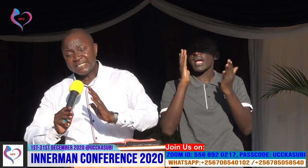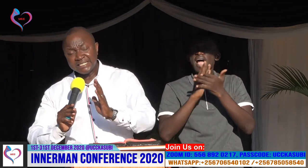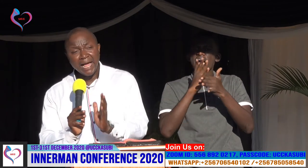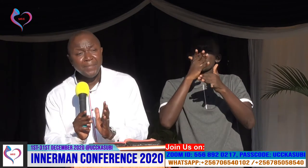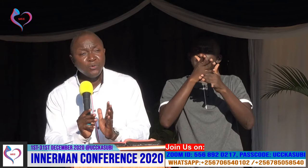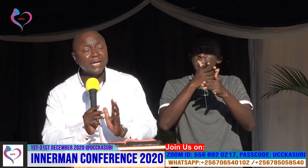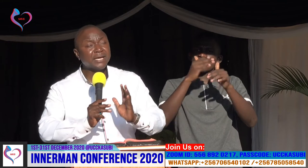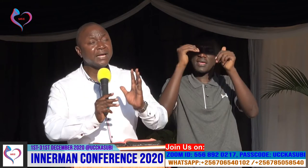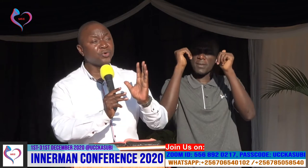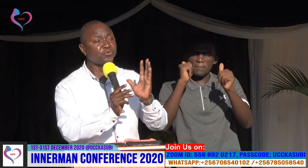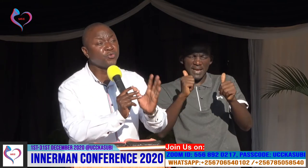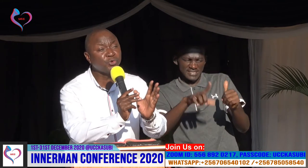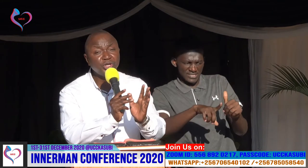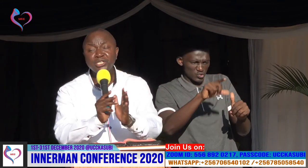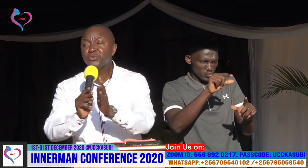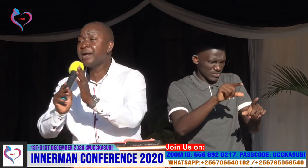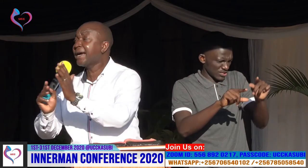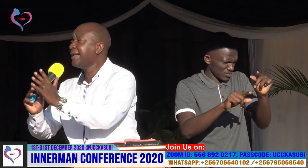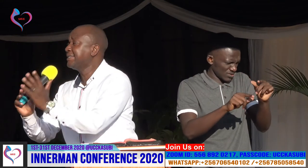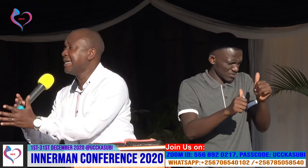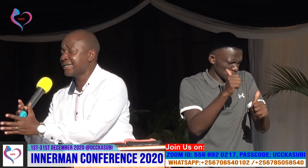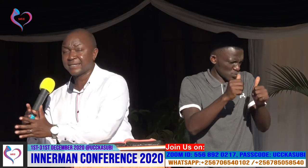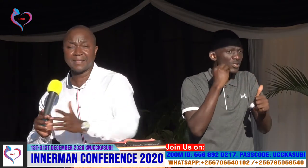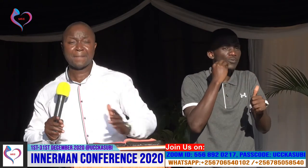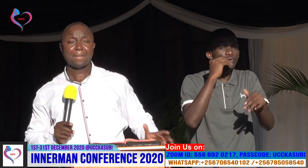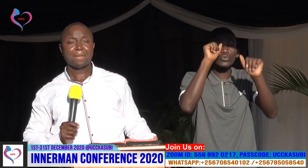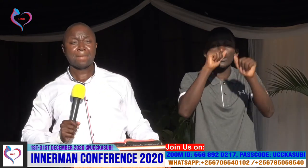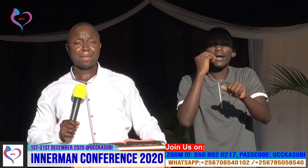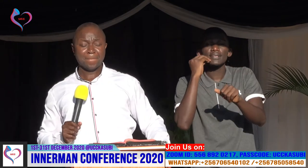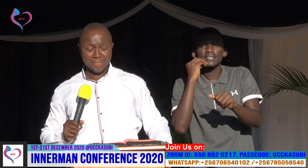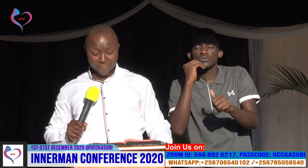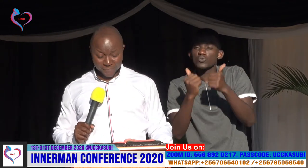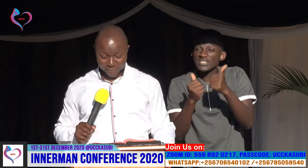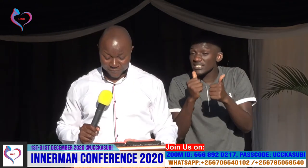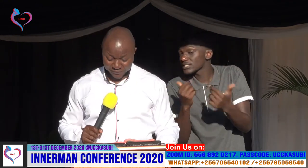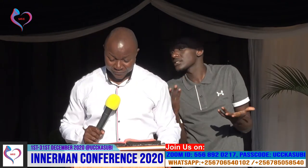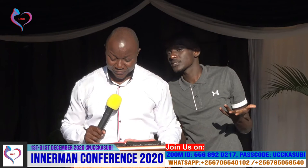judicially determine what kind of food each one can take.